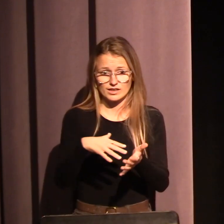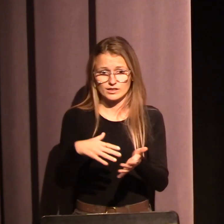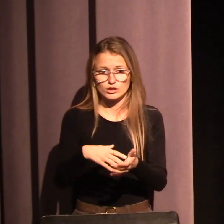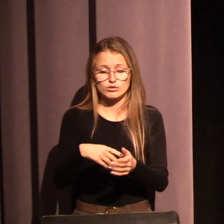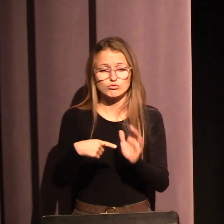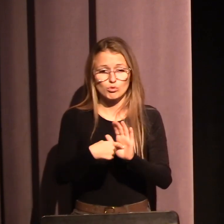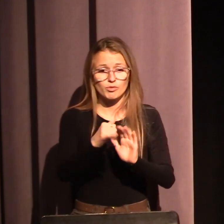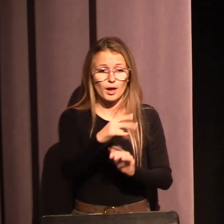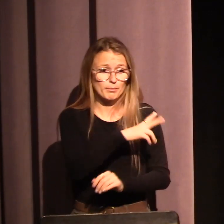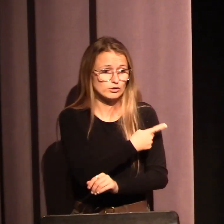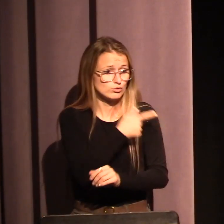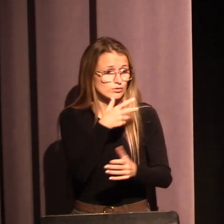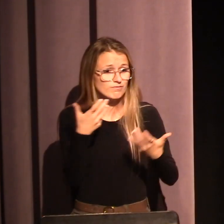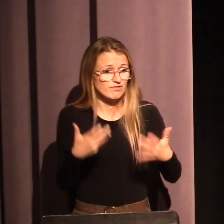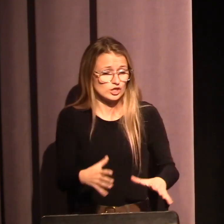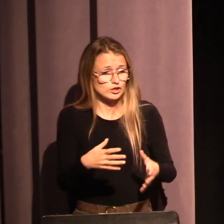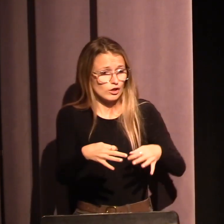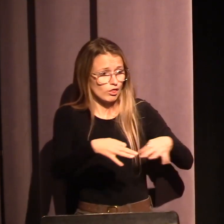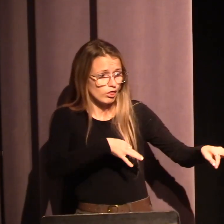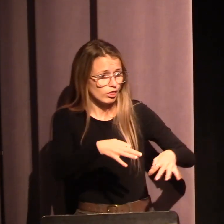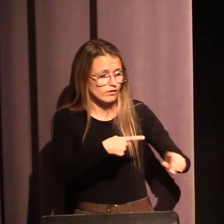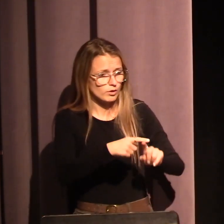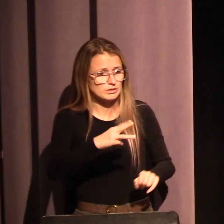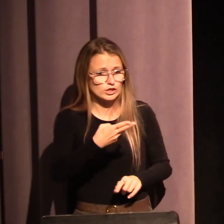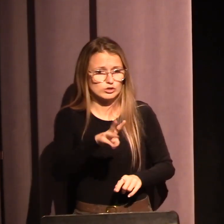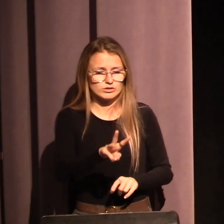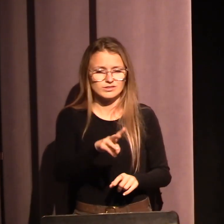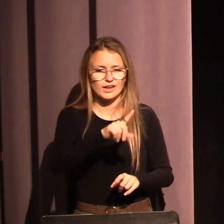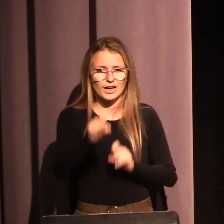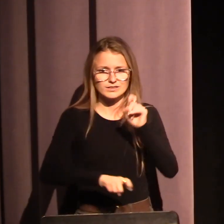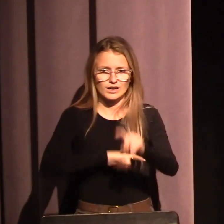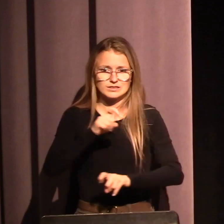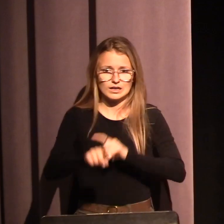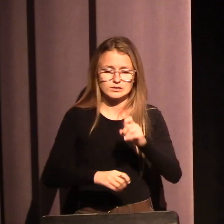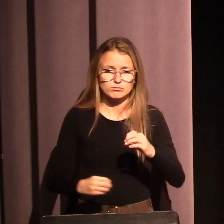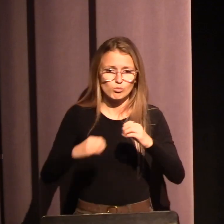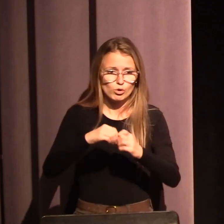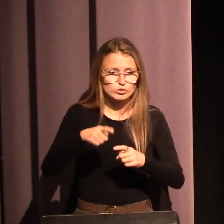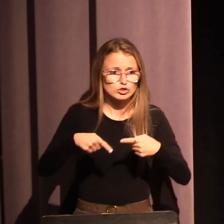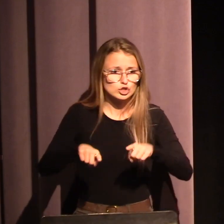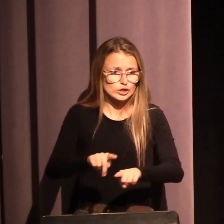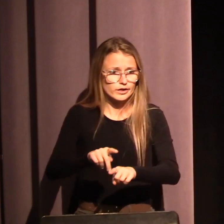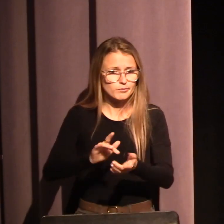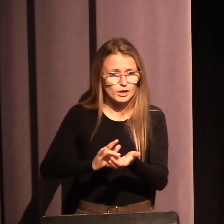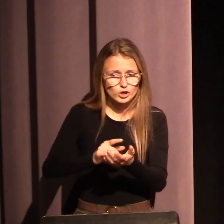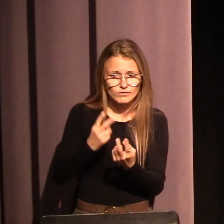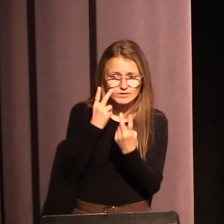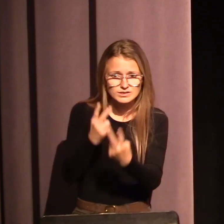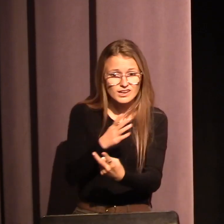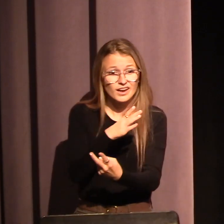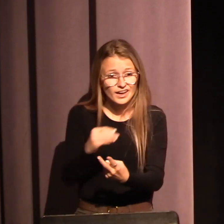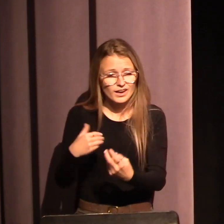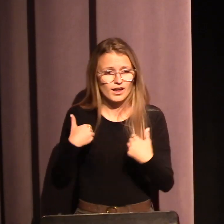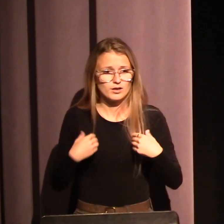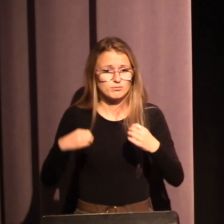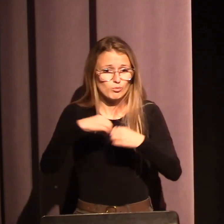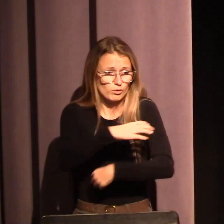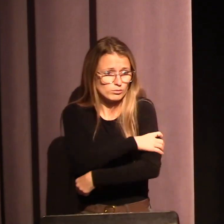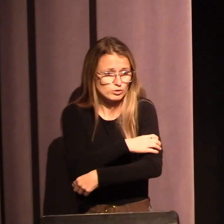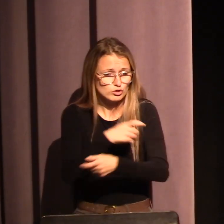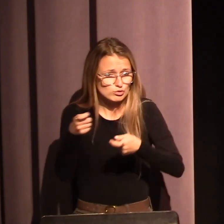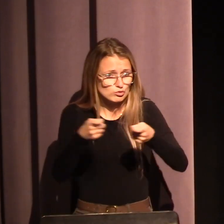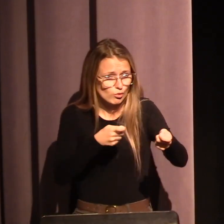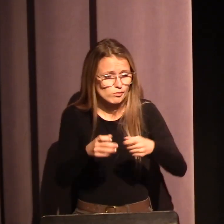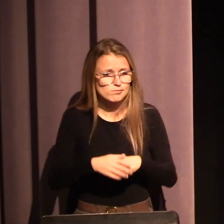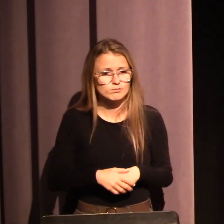workers asked more questions in their medical visits and had better blood pressure control levels over a 1-year period. In